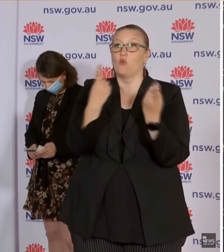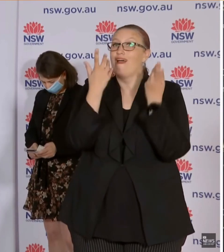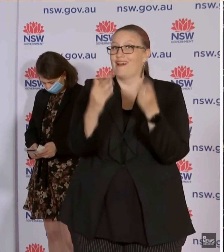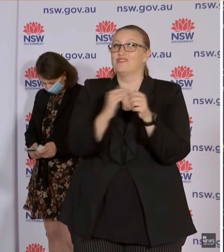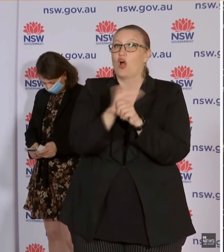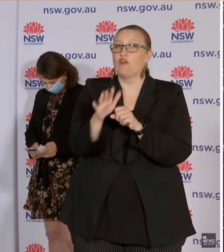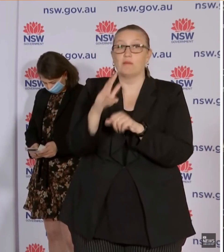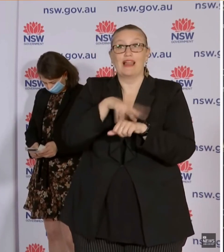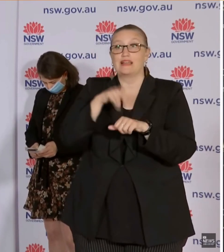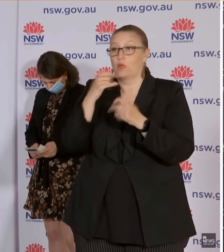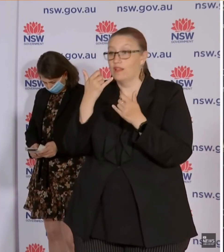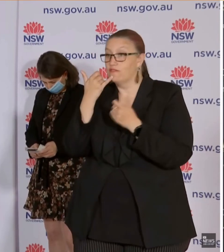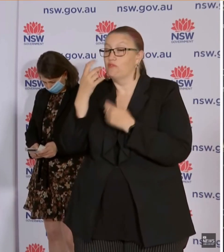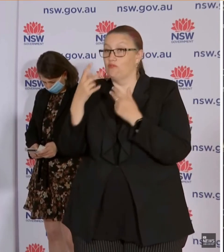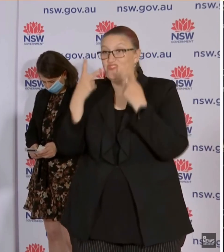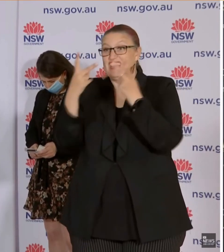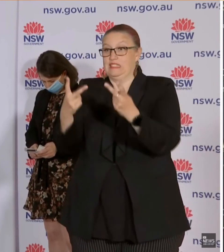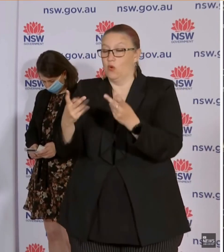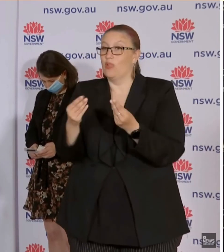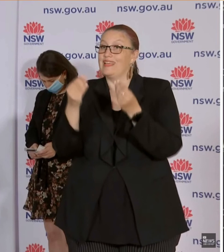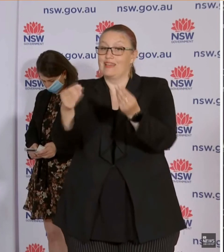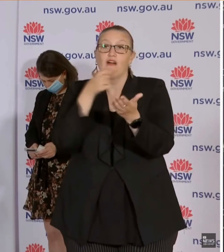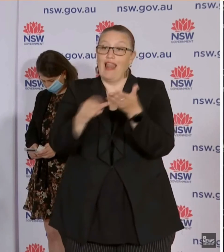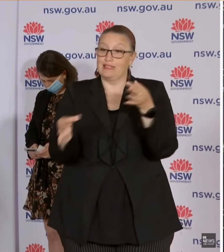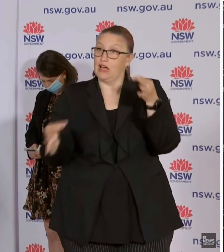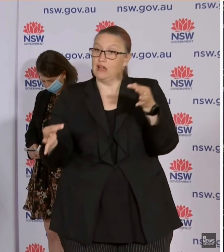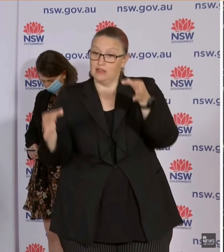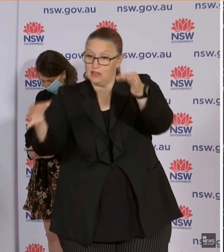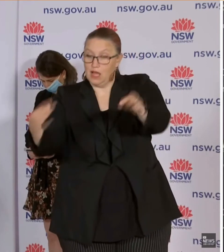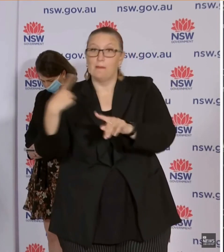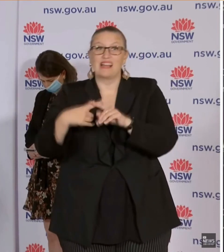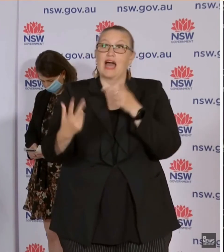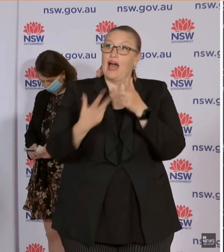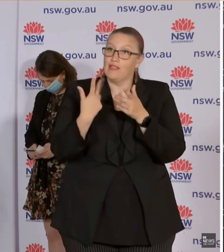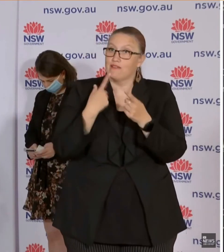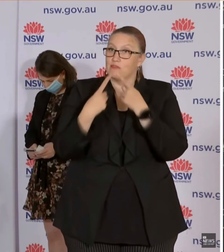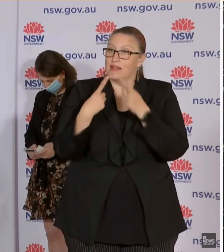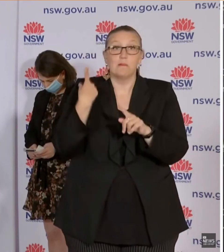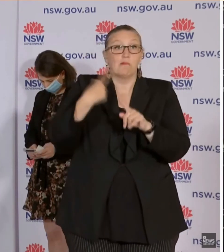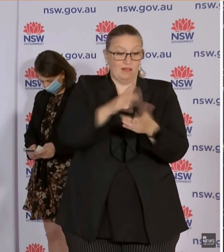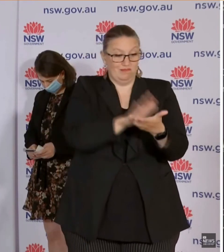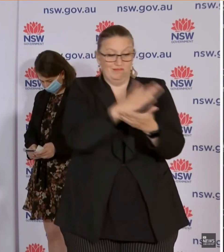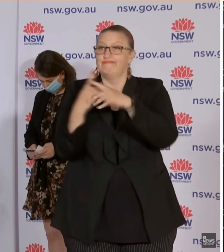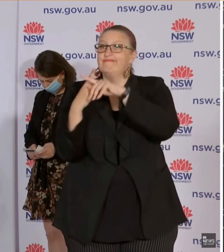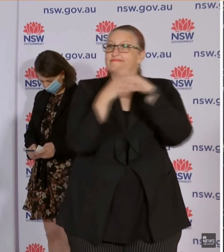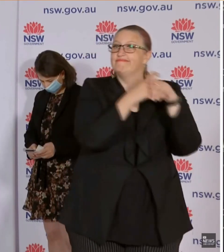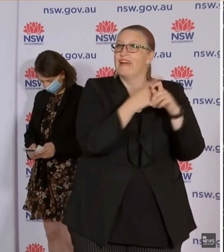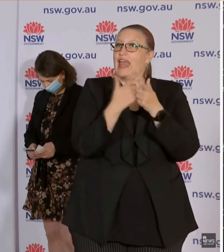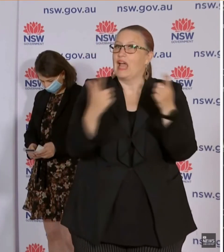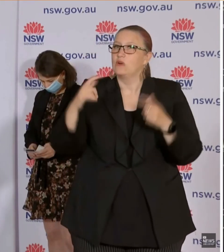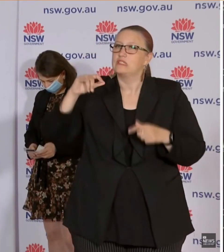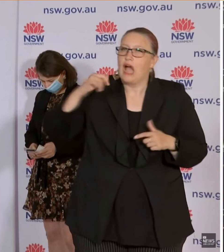them, and they actually hand them a letter and some additional information. They've also got translated materials that can be handed there, again